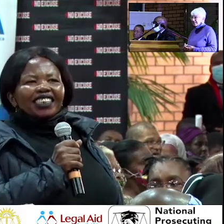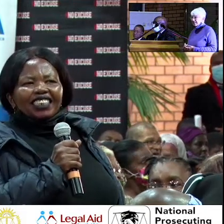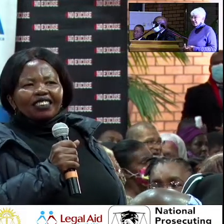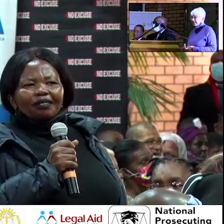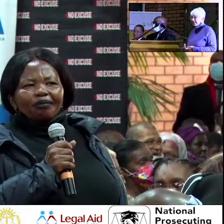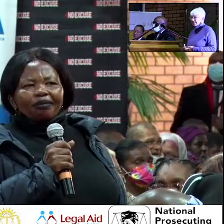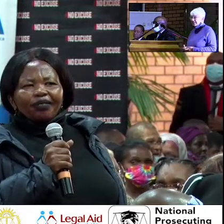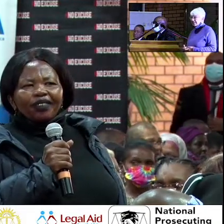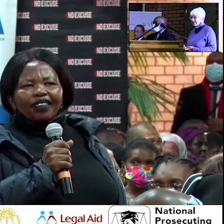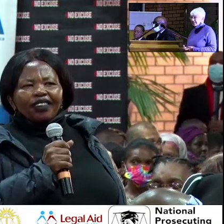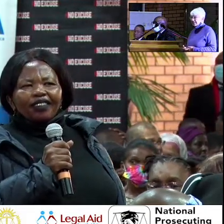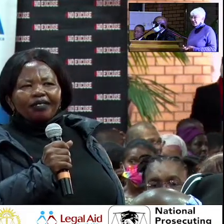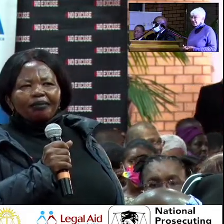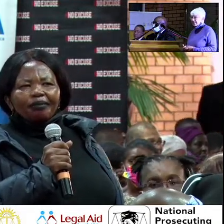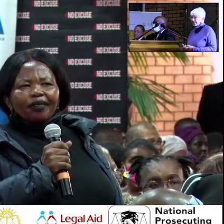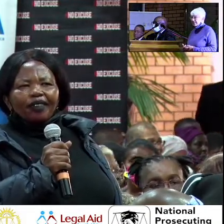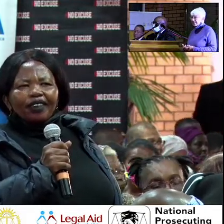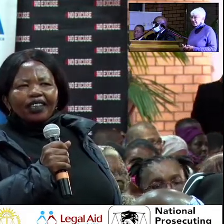witnesses.